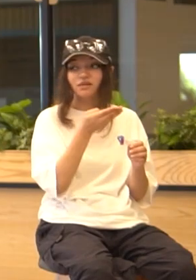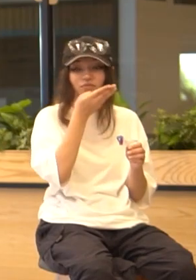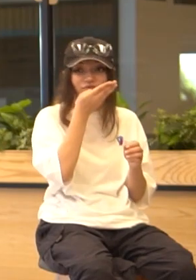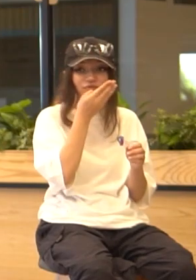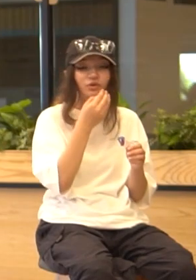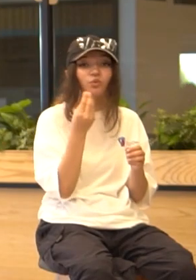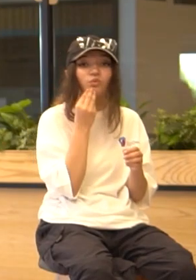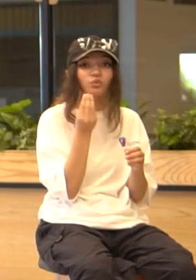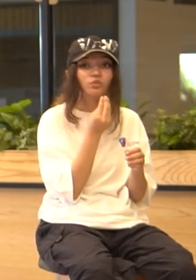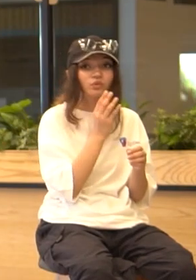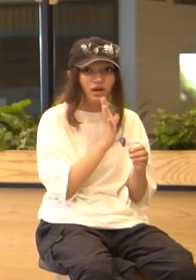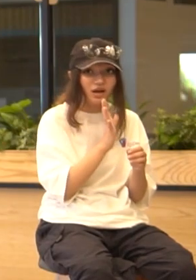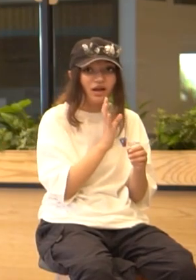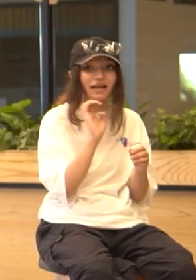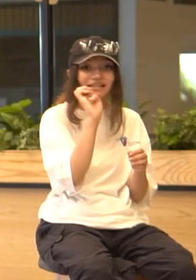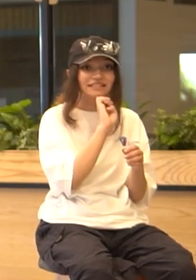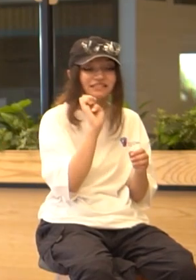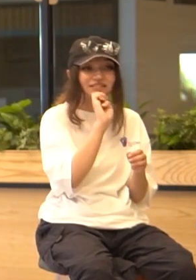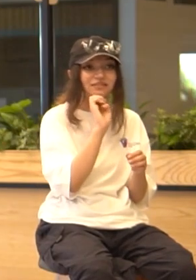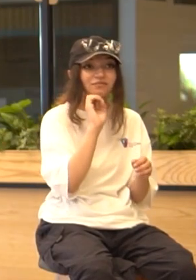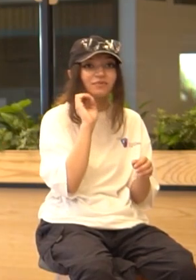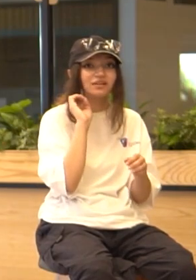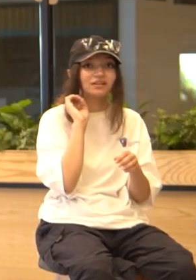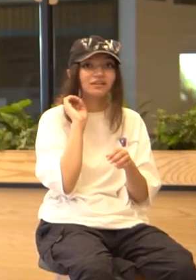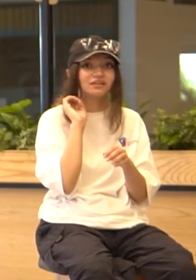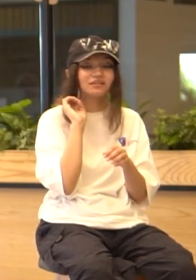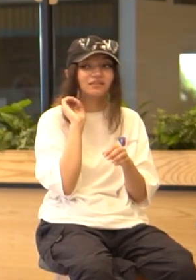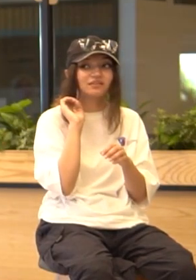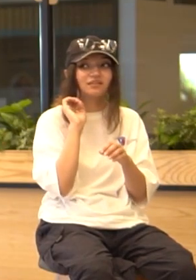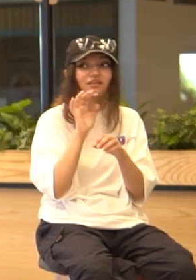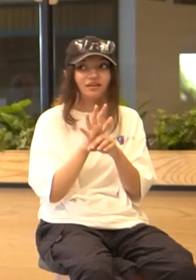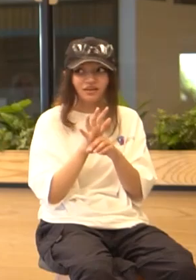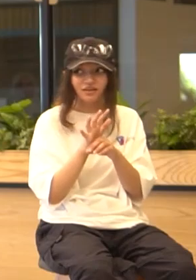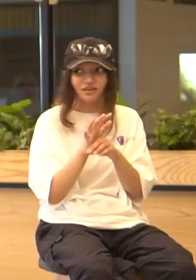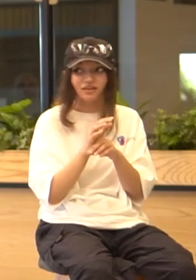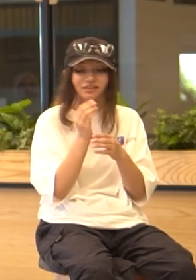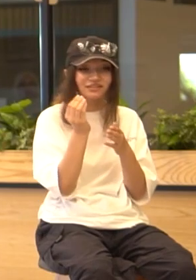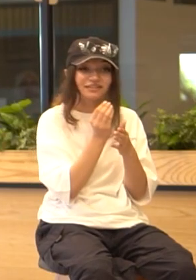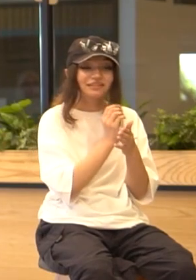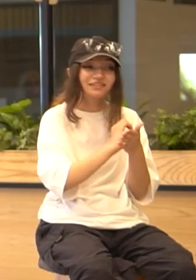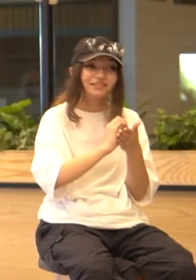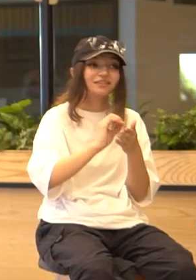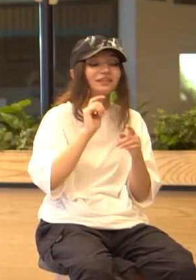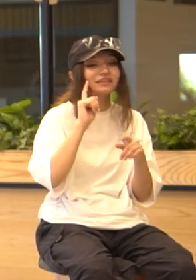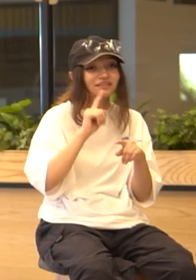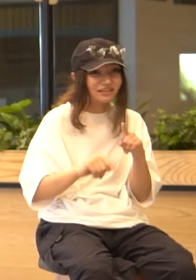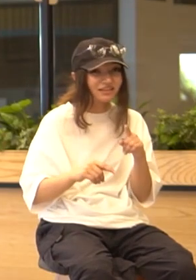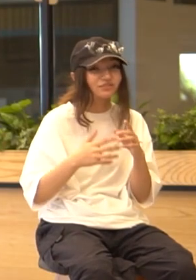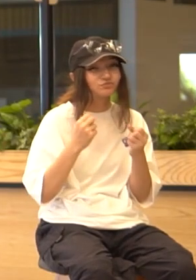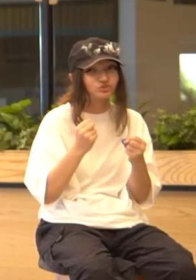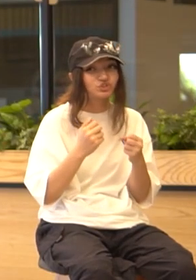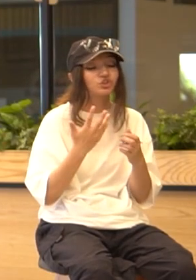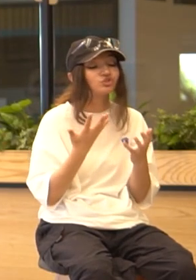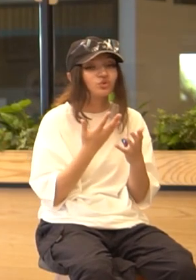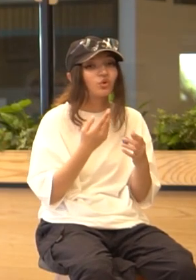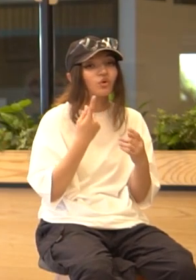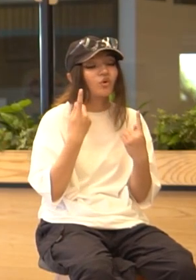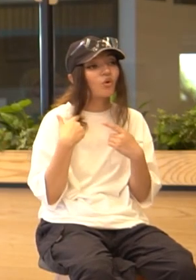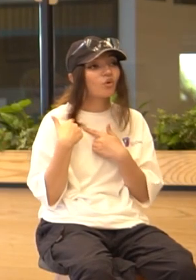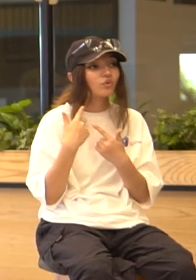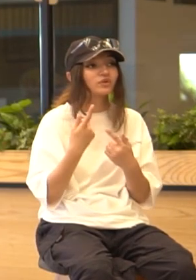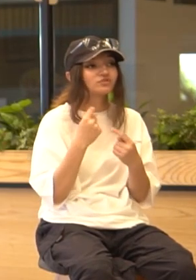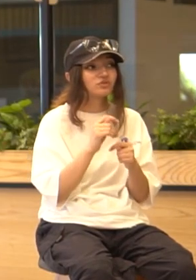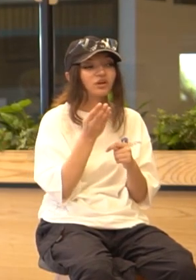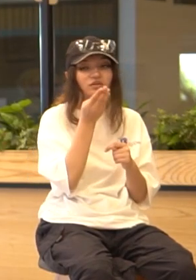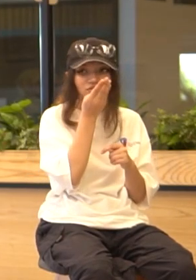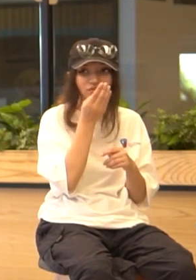Urdu and then email them to her, so she's not like putting in all the effort of writing it down, and she's like, you know, the voice recording thing